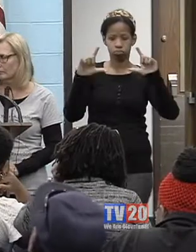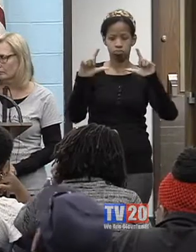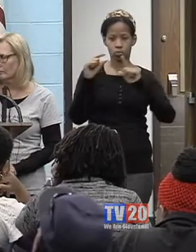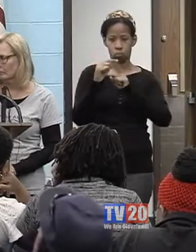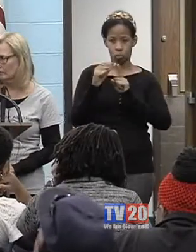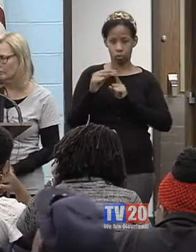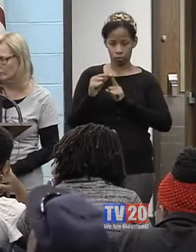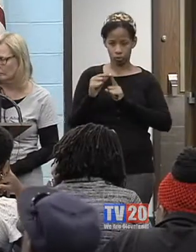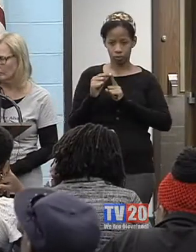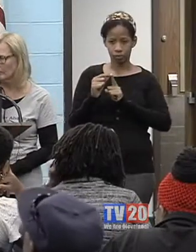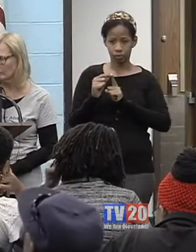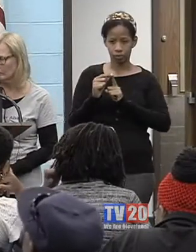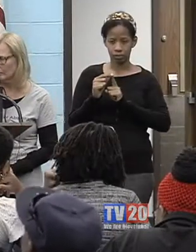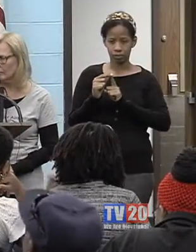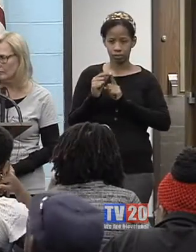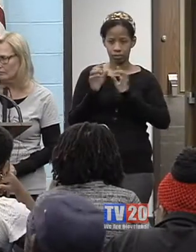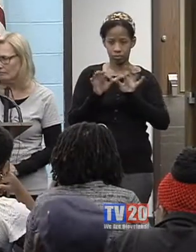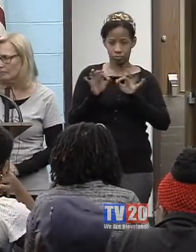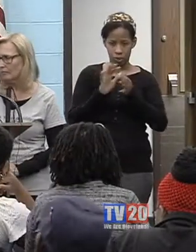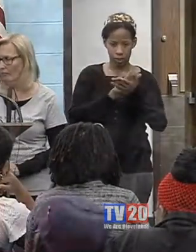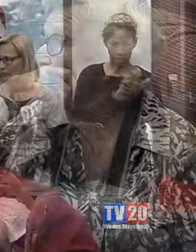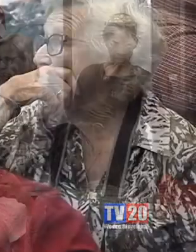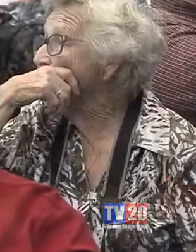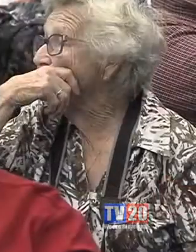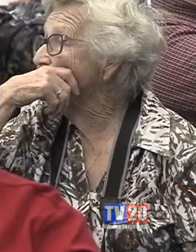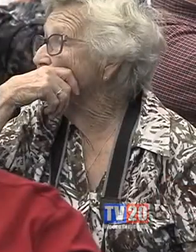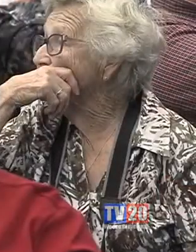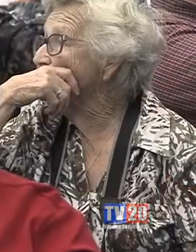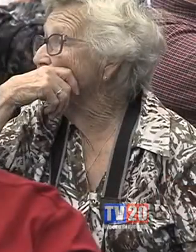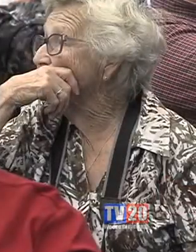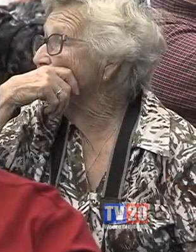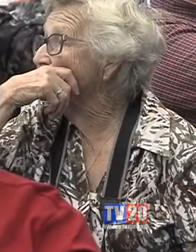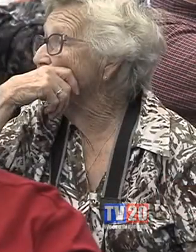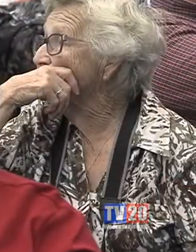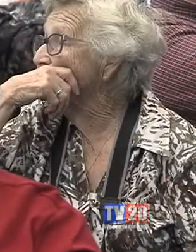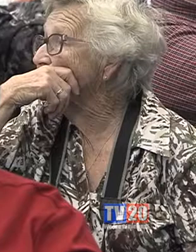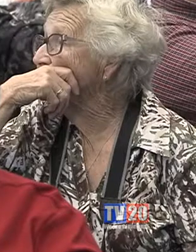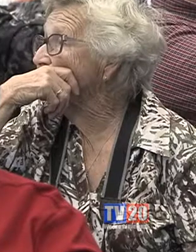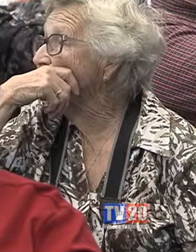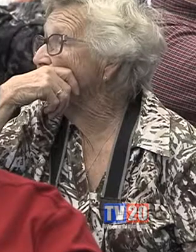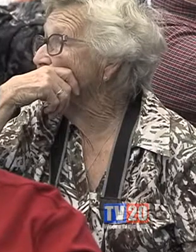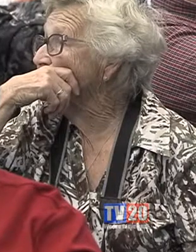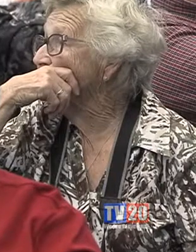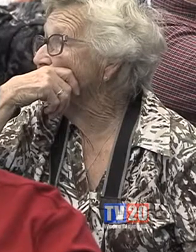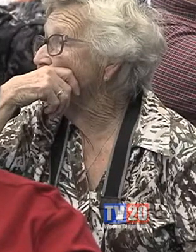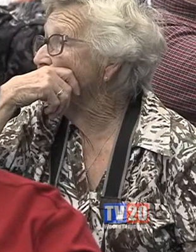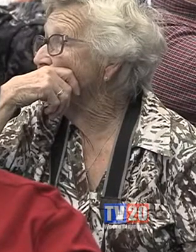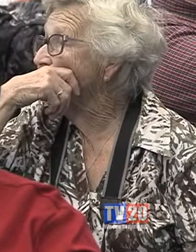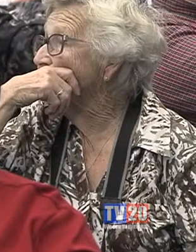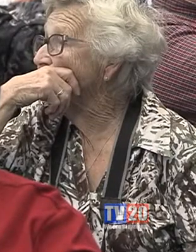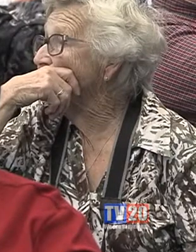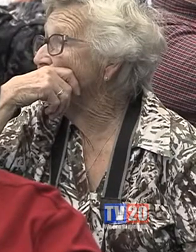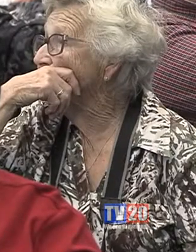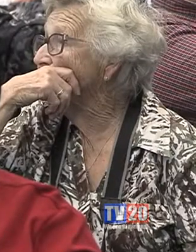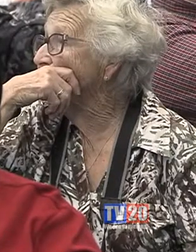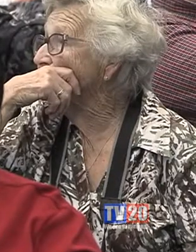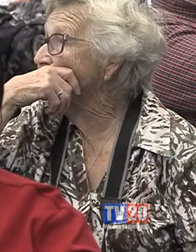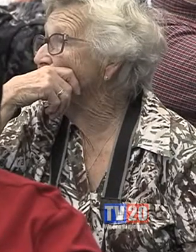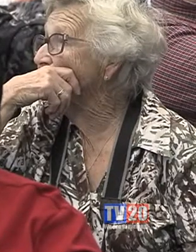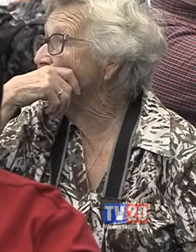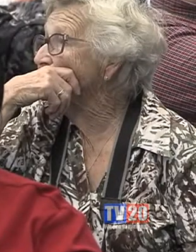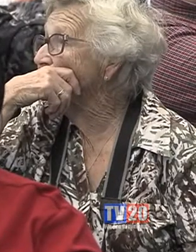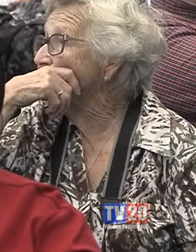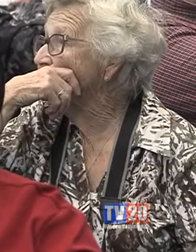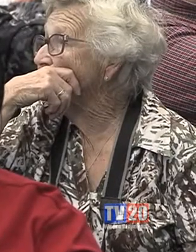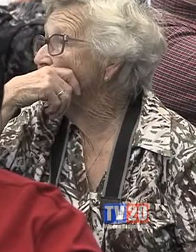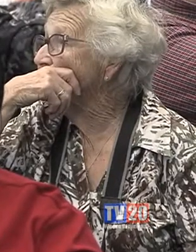to keep clutter off, and so things don't come, because they migrate into a person's vision. So, Visual clutter, yes,